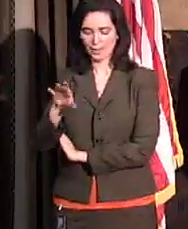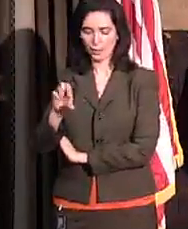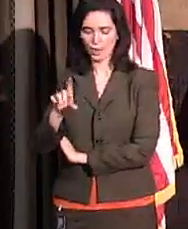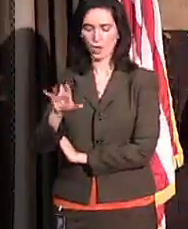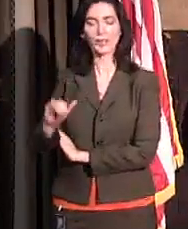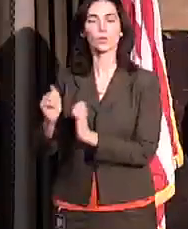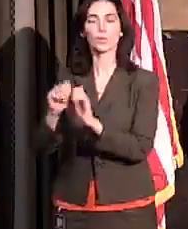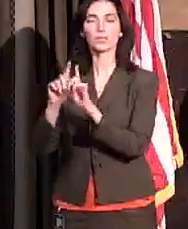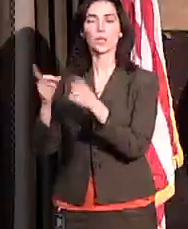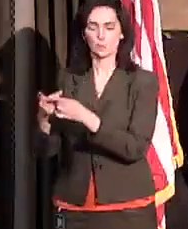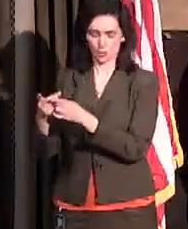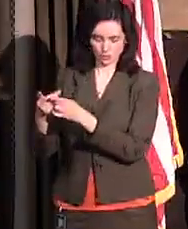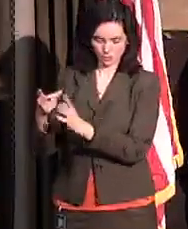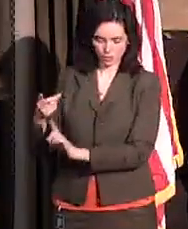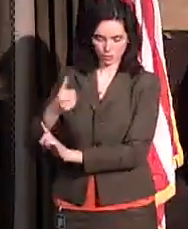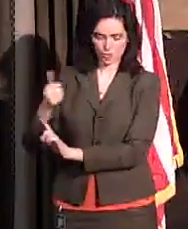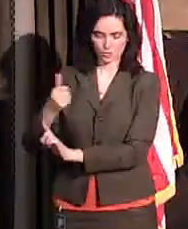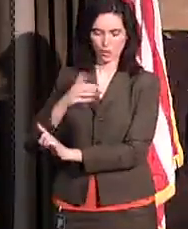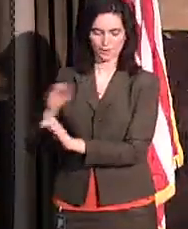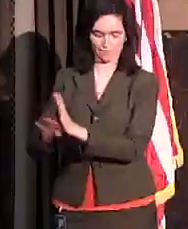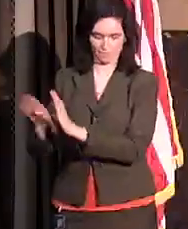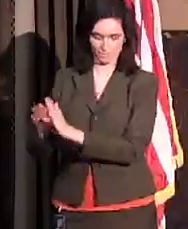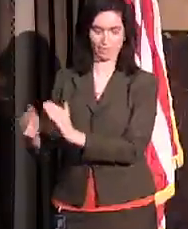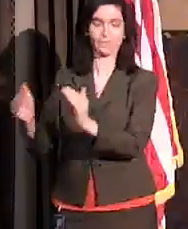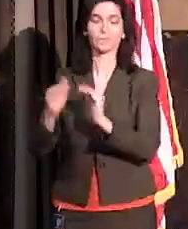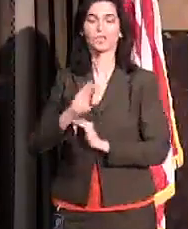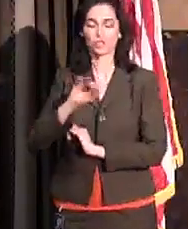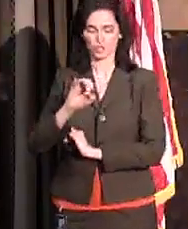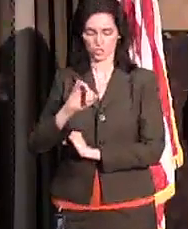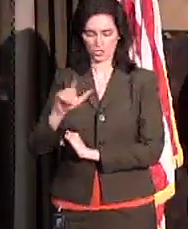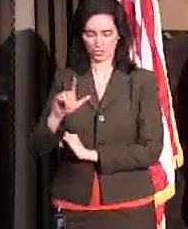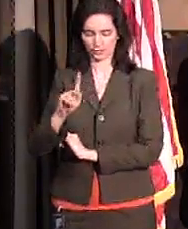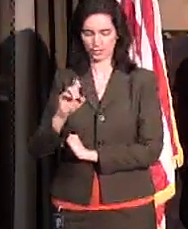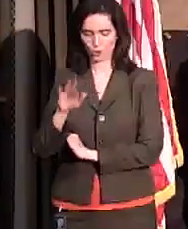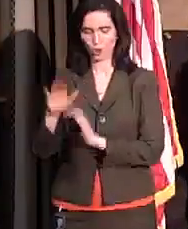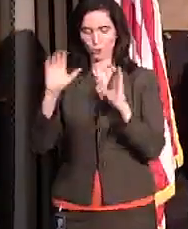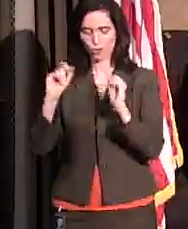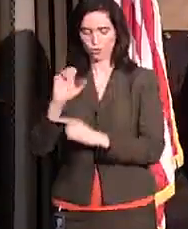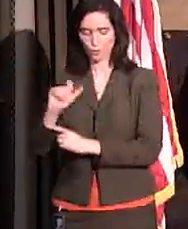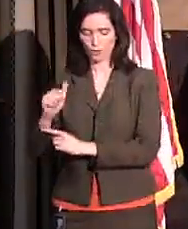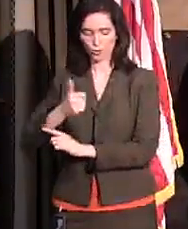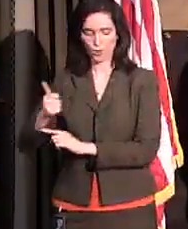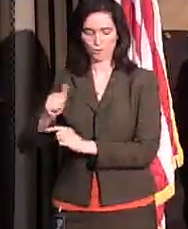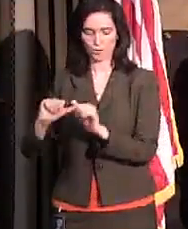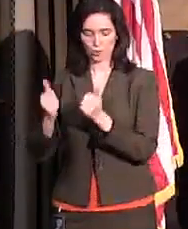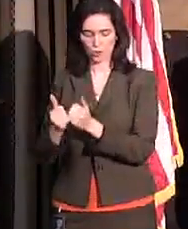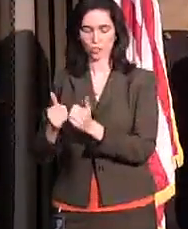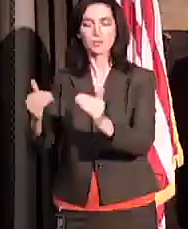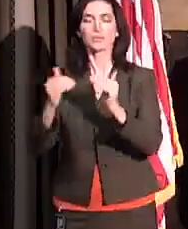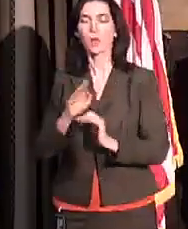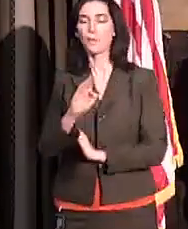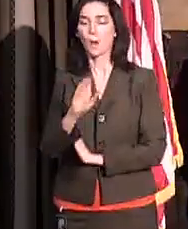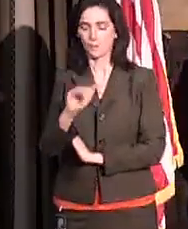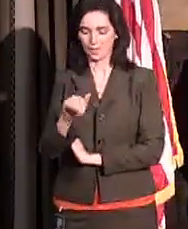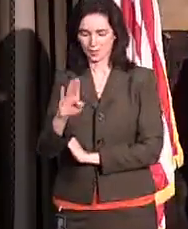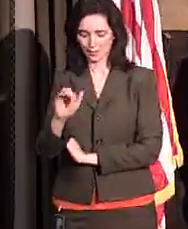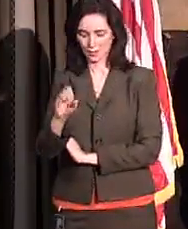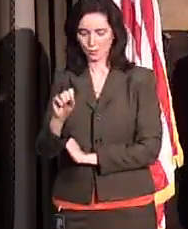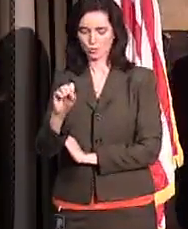Development, Jill Kidder, President of the Louisiana Travel Association, and Bobby Baruch, who is the CFO of